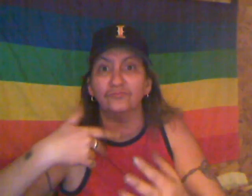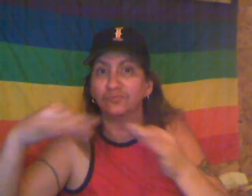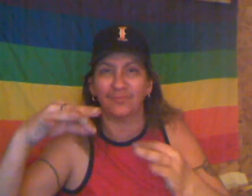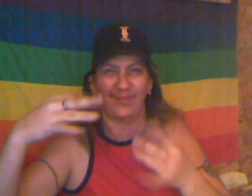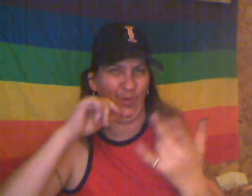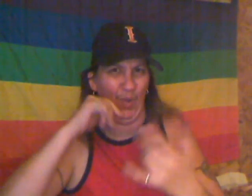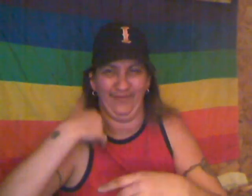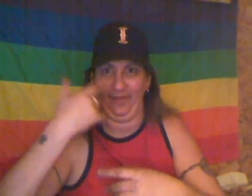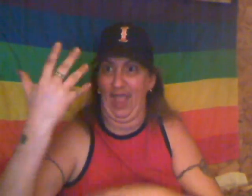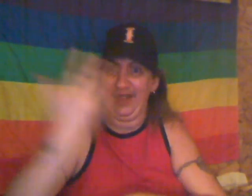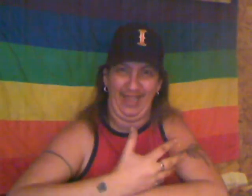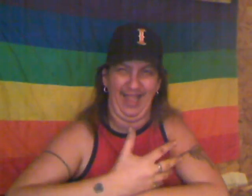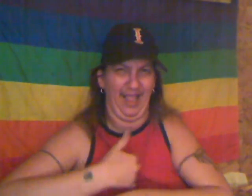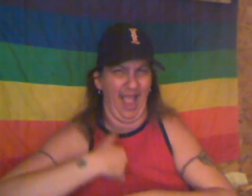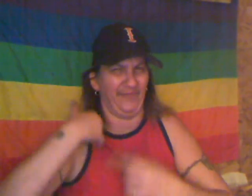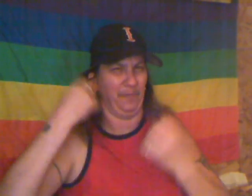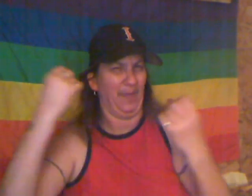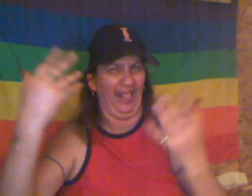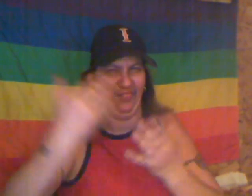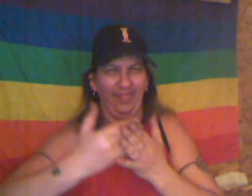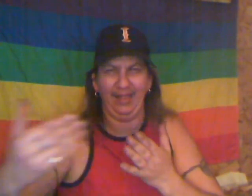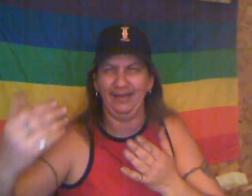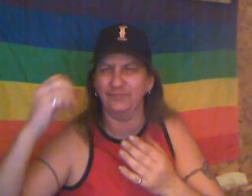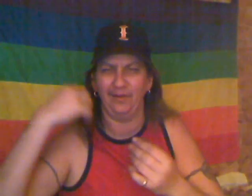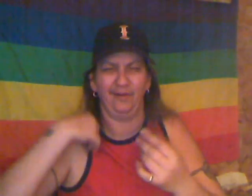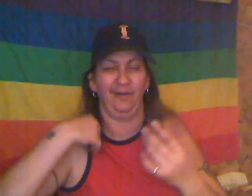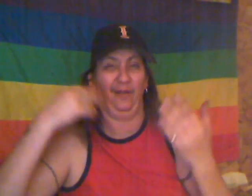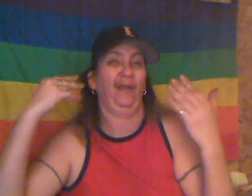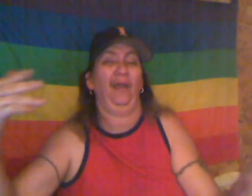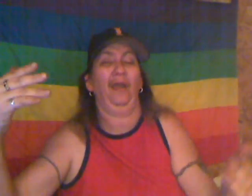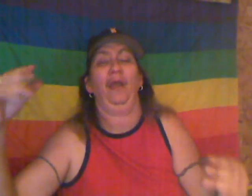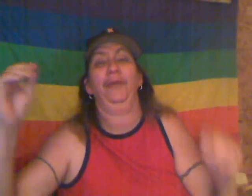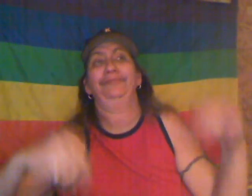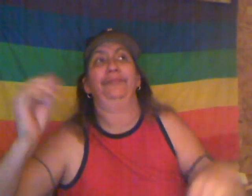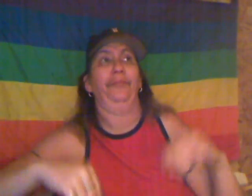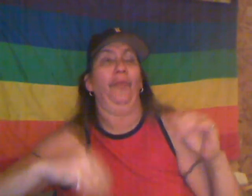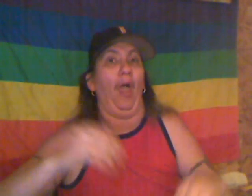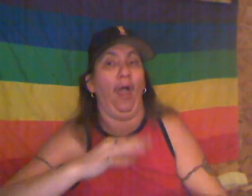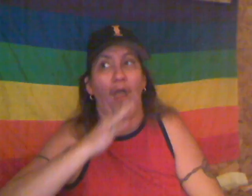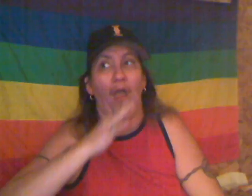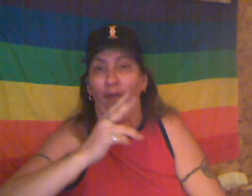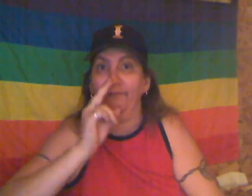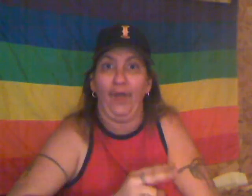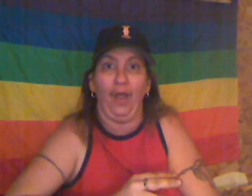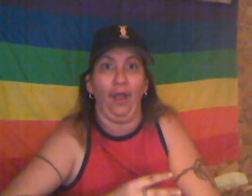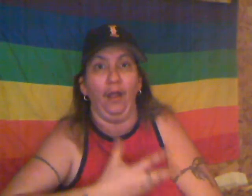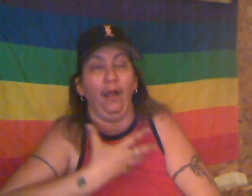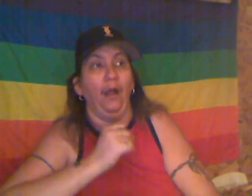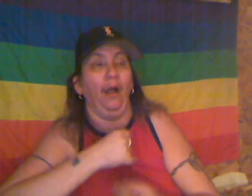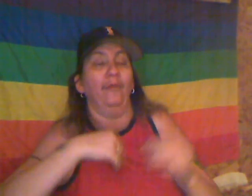UV rays, prevent glare, especially when you start to escape. So without the research NASA did on human optics, we'd be forever swimming.